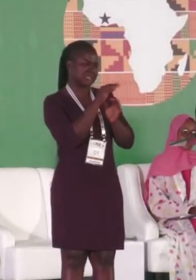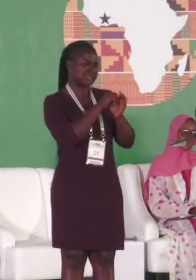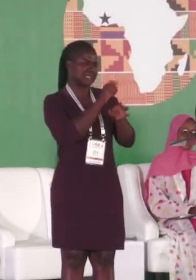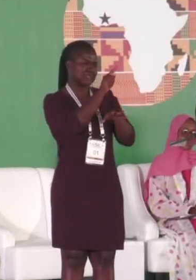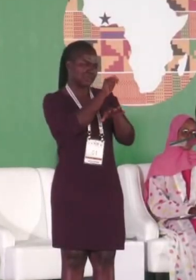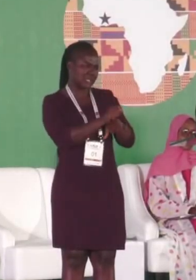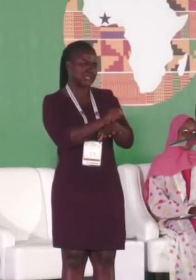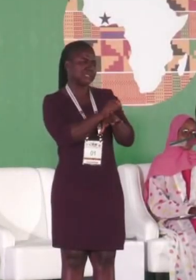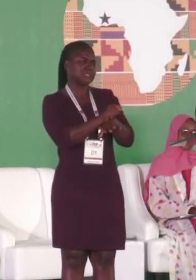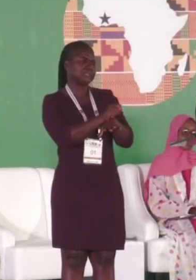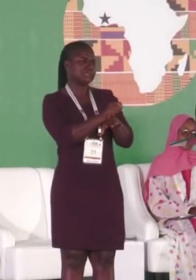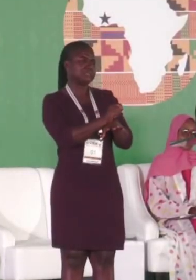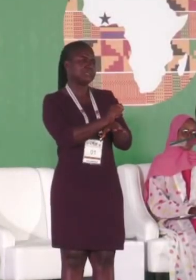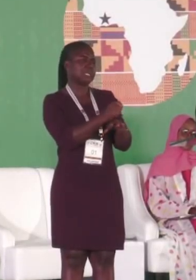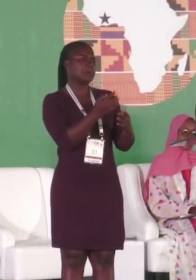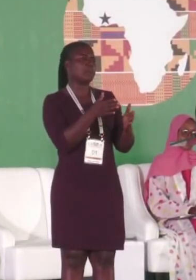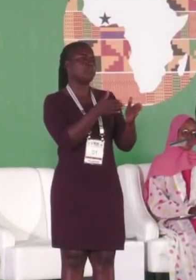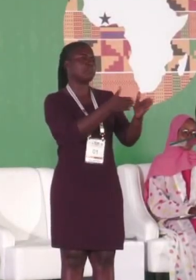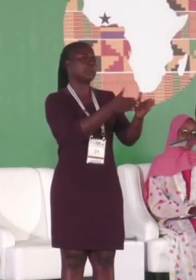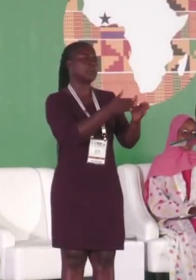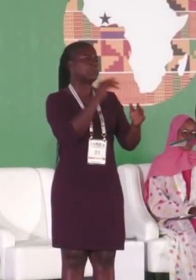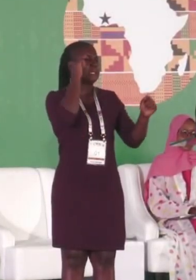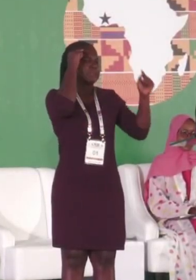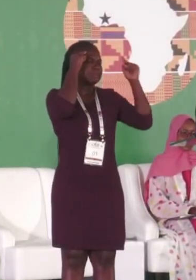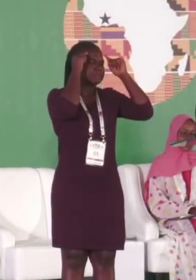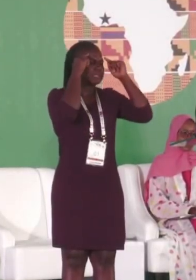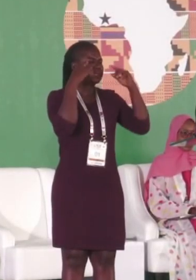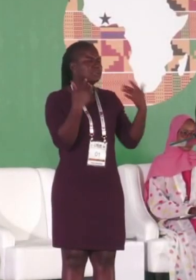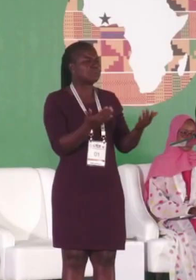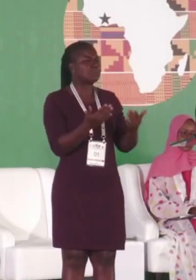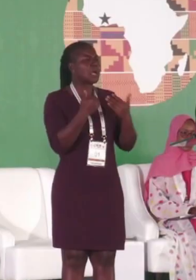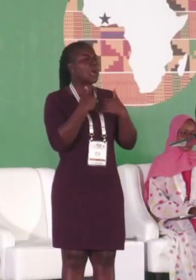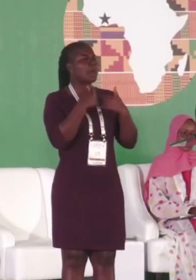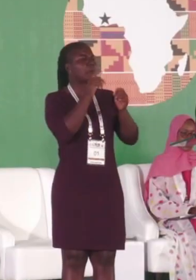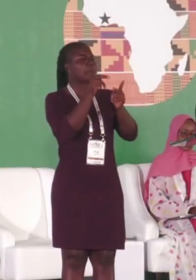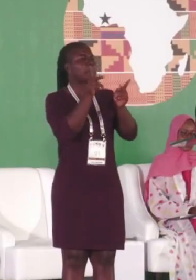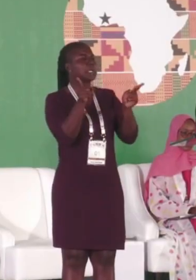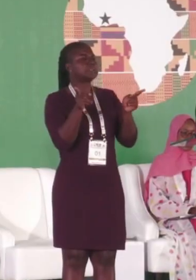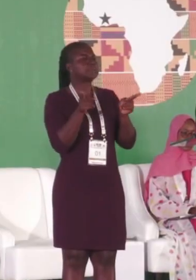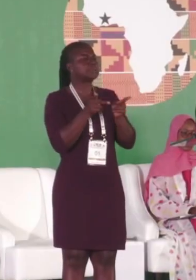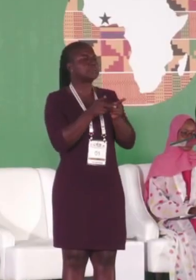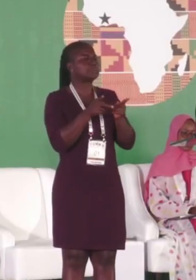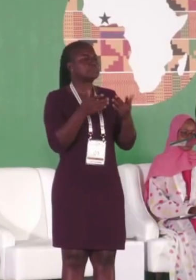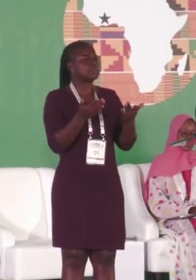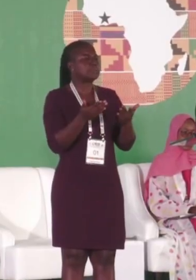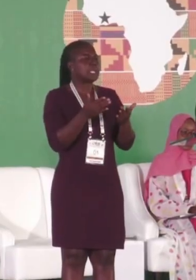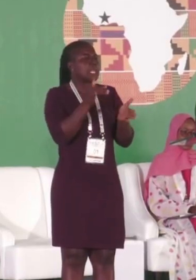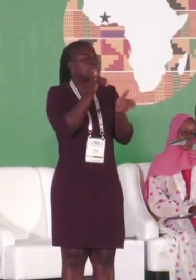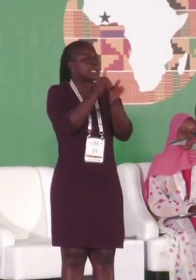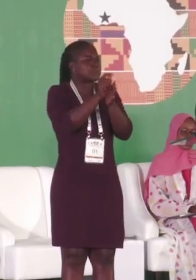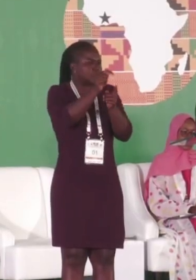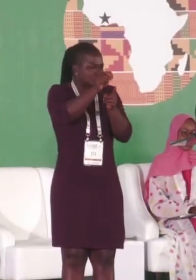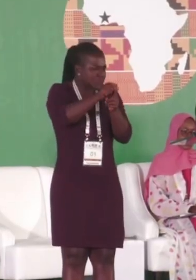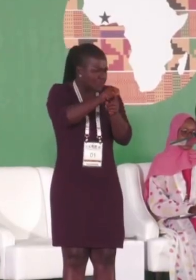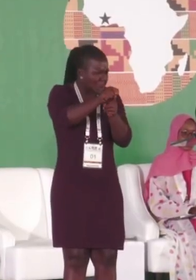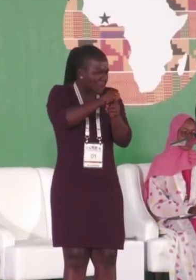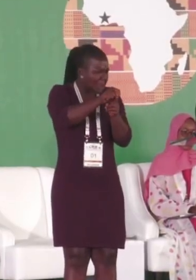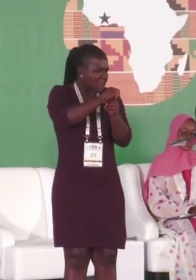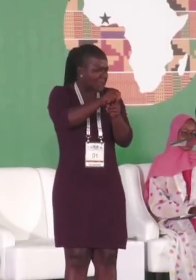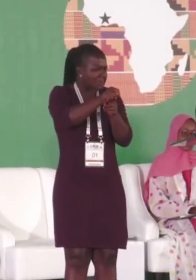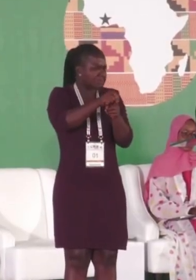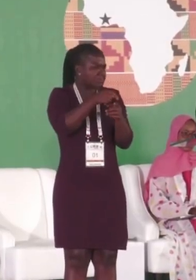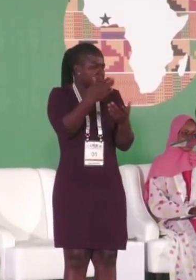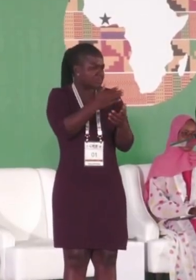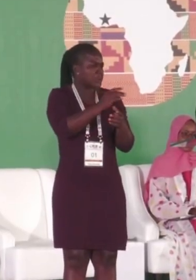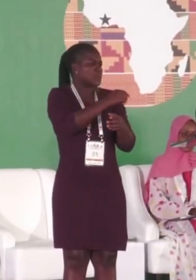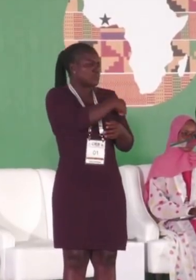birth assistants, and I'm wondering whether there's a proportion that is reluctant to be trained by, your